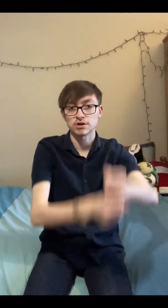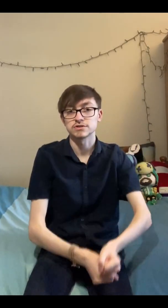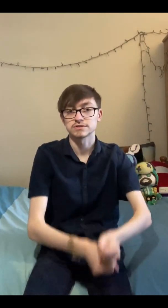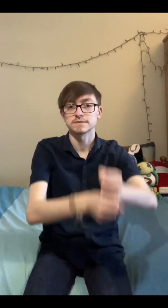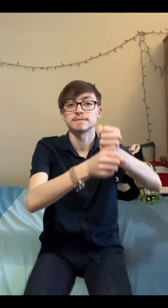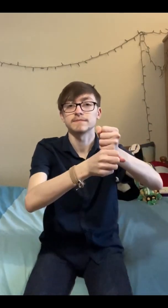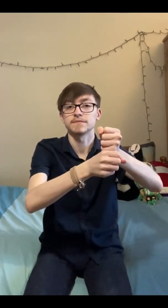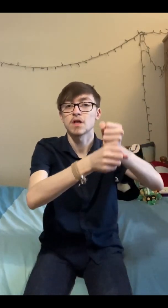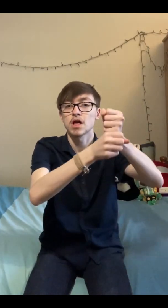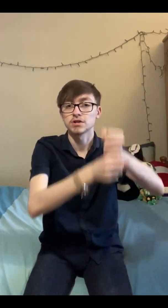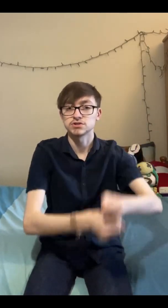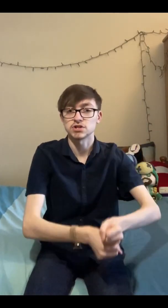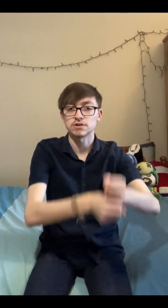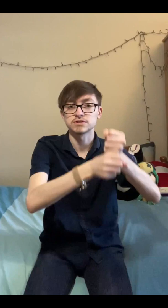church. Church.